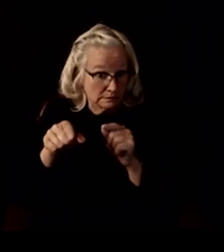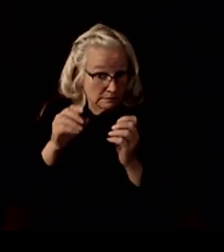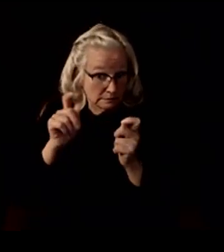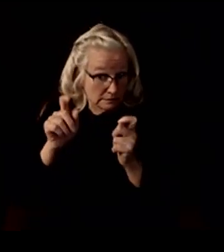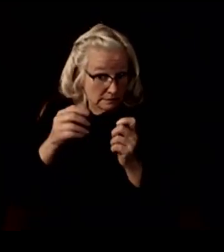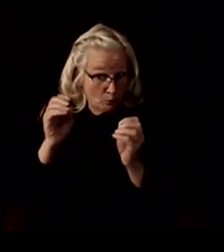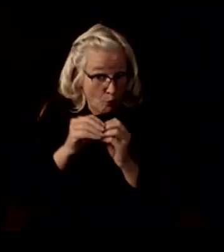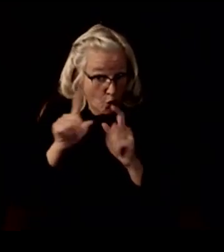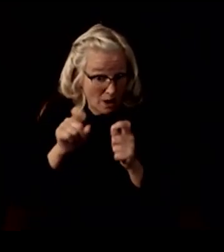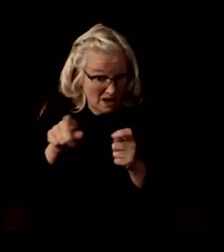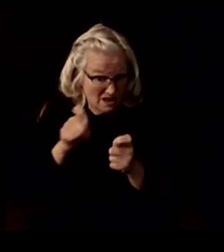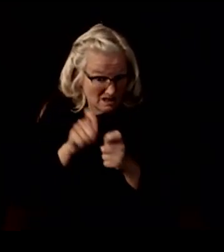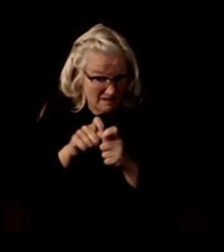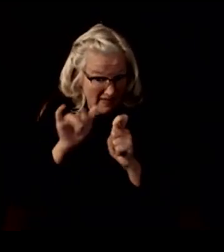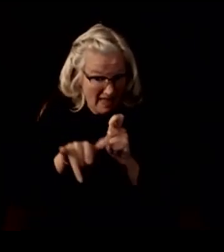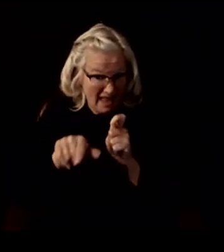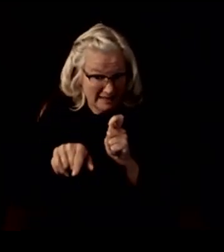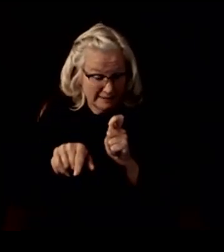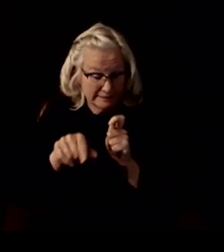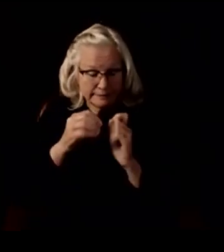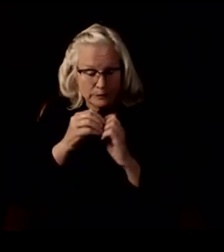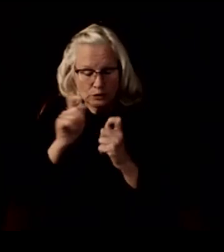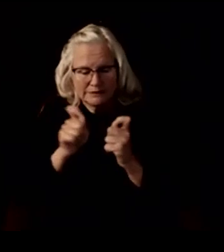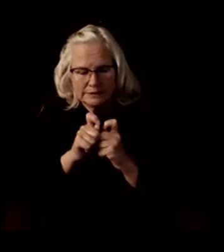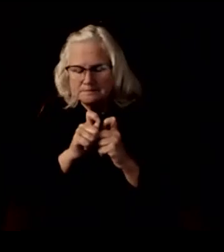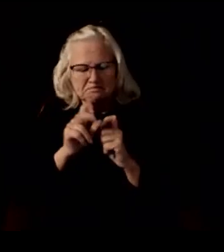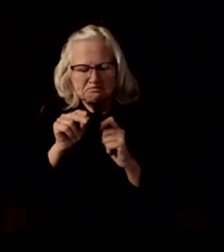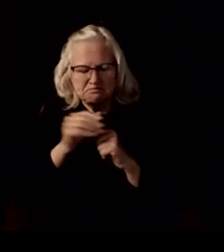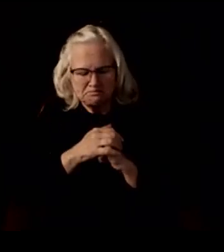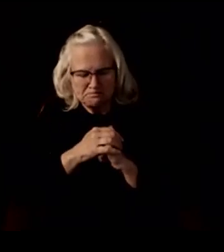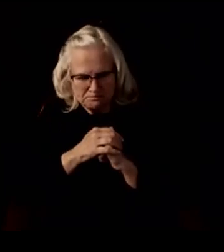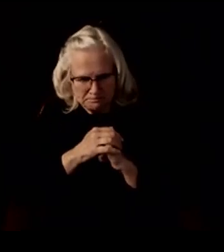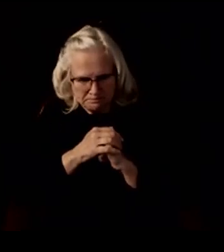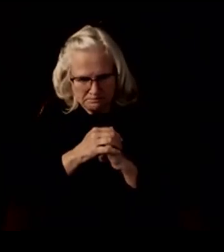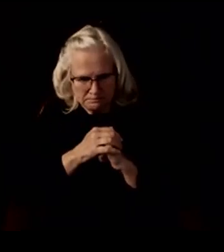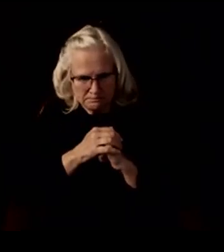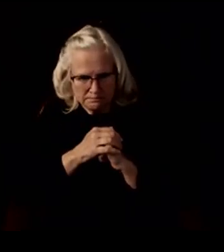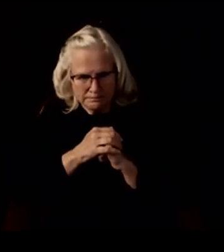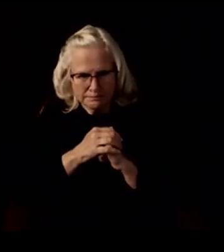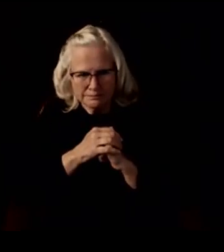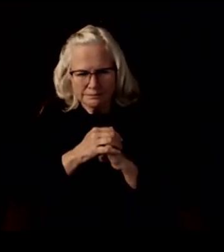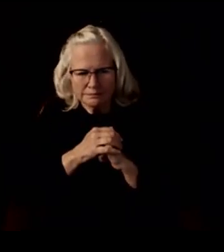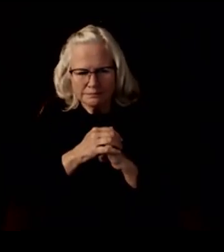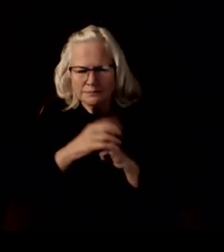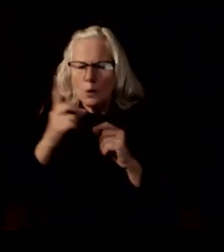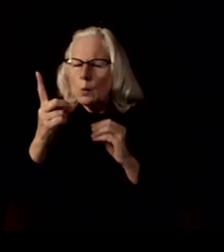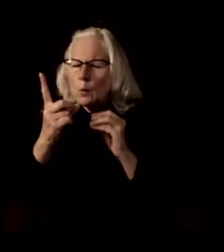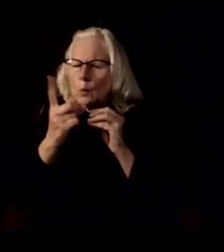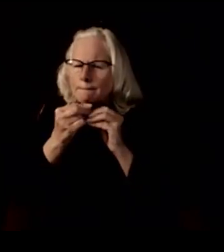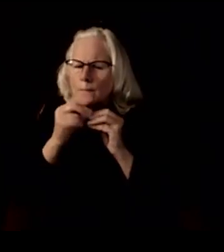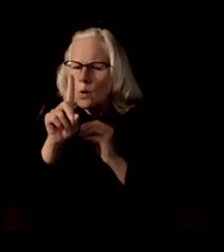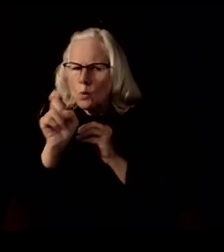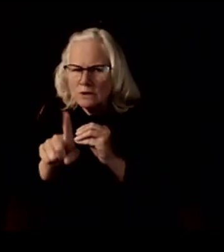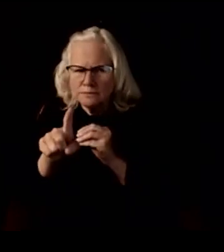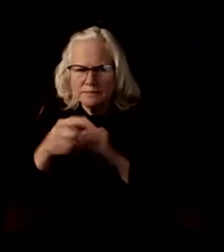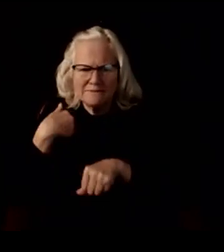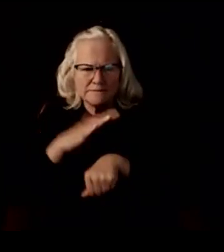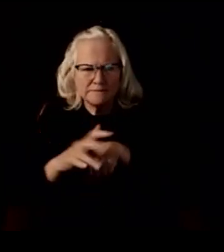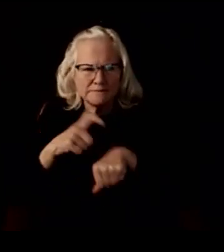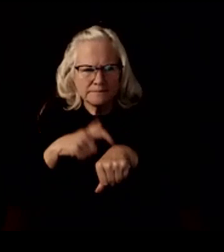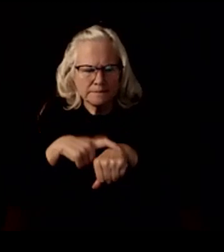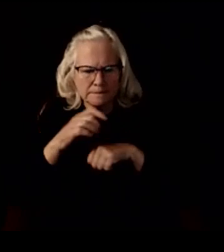you. Thank you so much. Operator, we have time for one more question. Thank you. Your next question